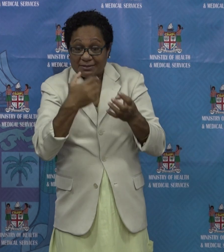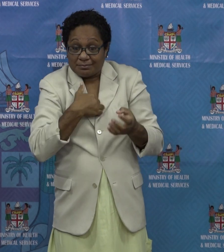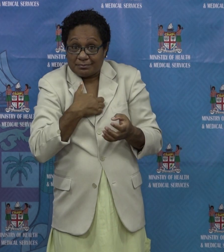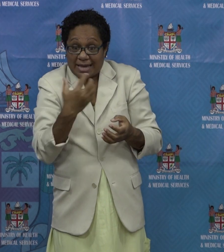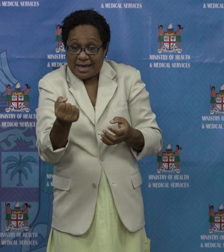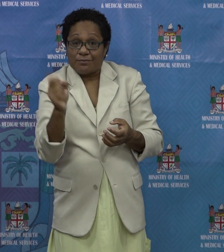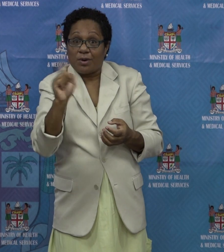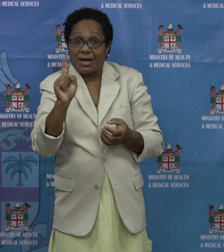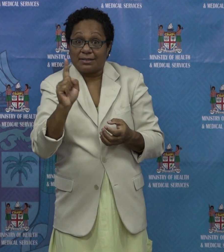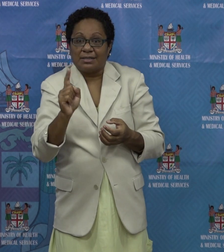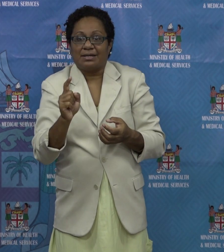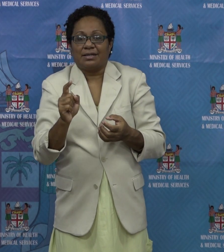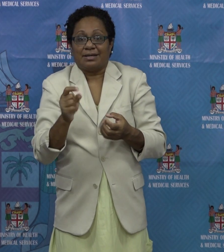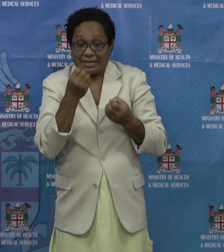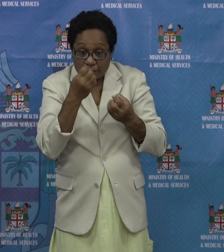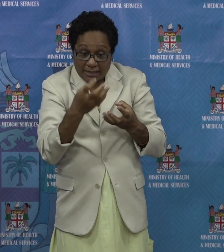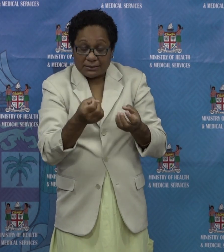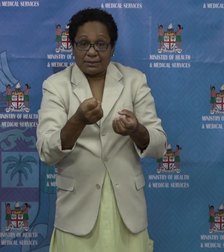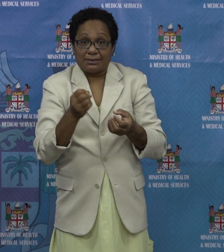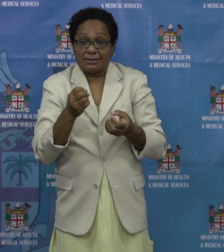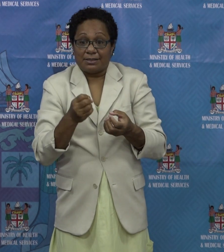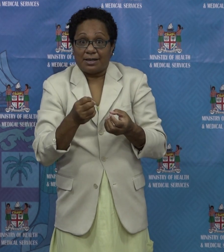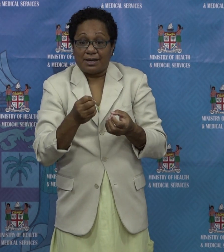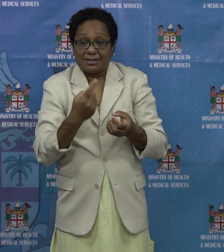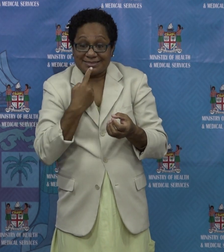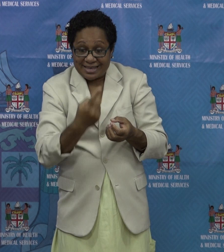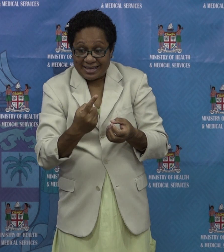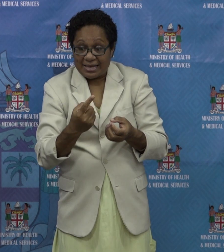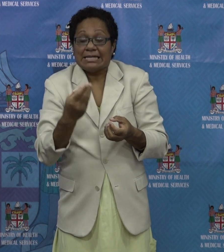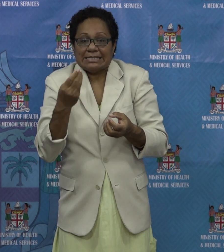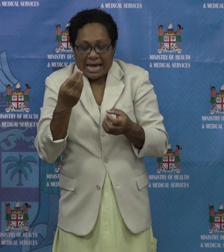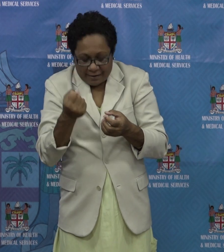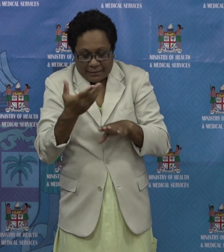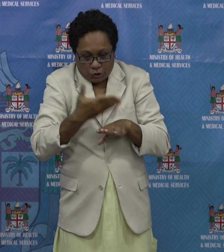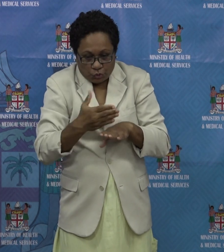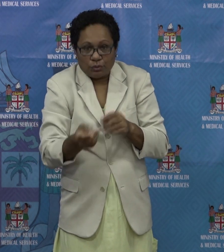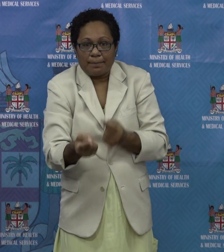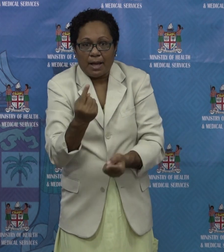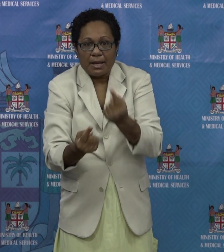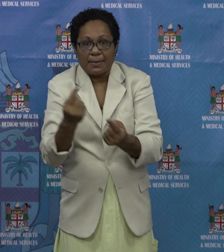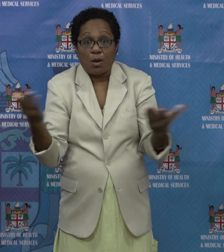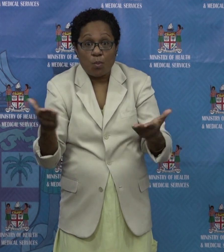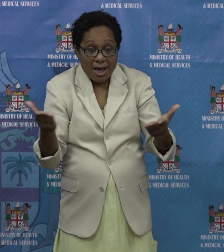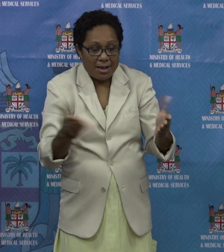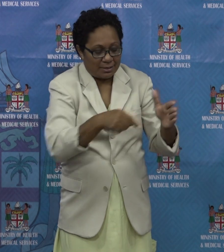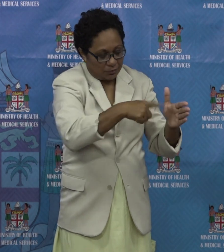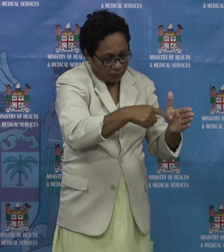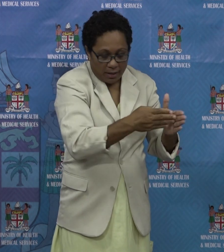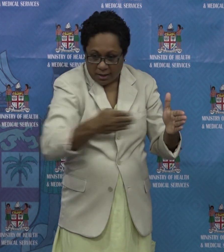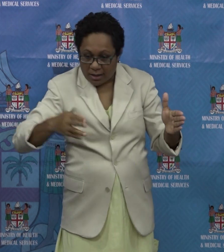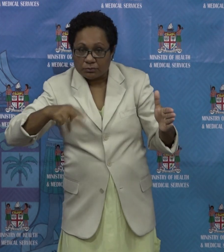have new cases evolving within the Suva Nosori lockdown areas or contained